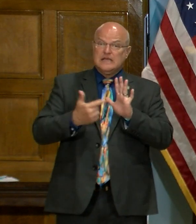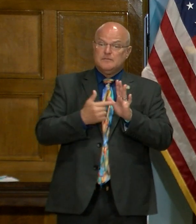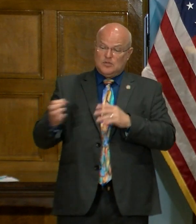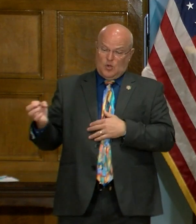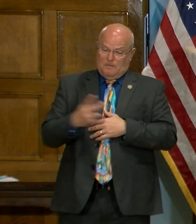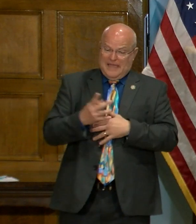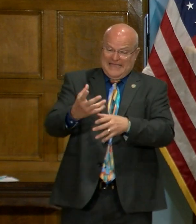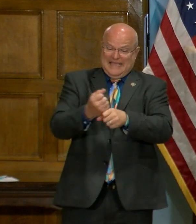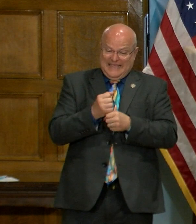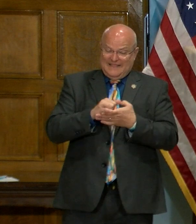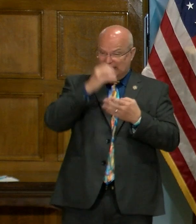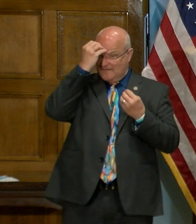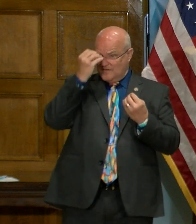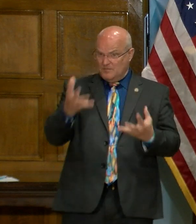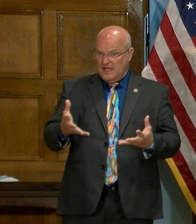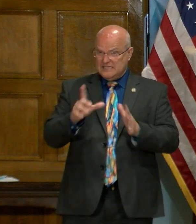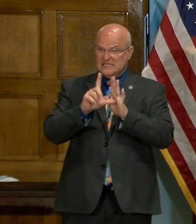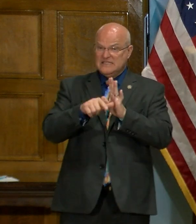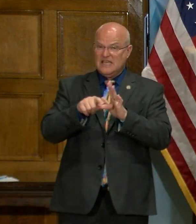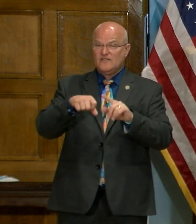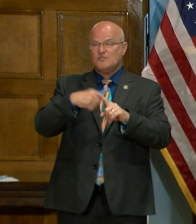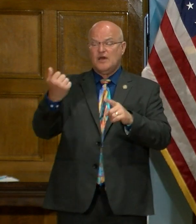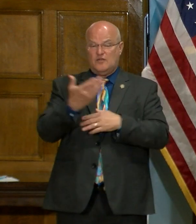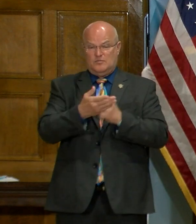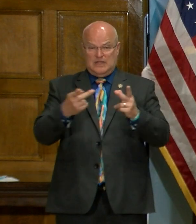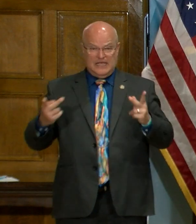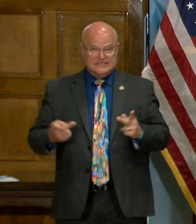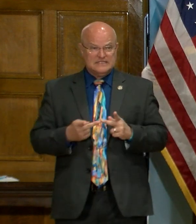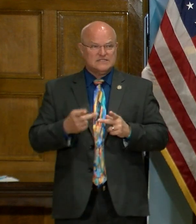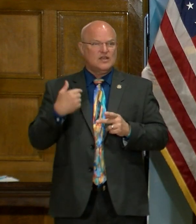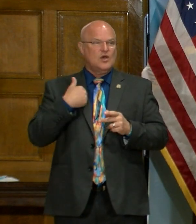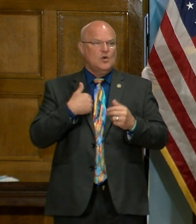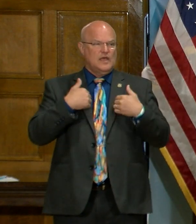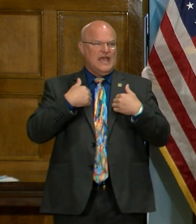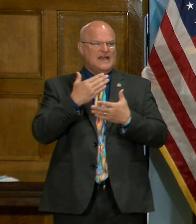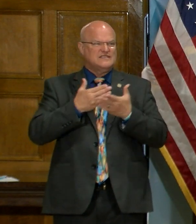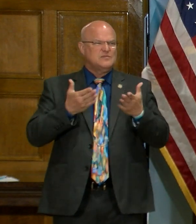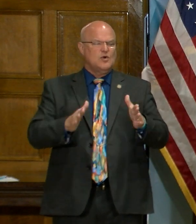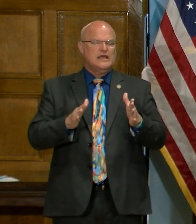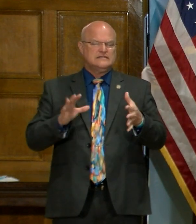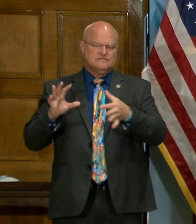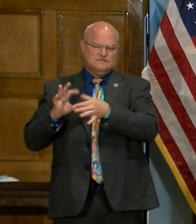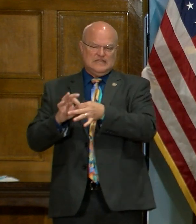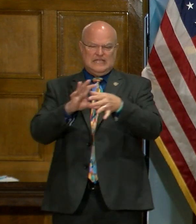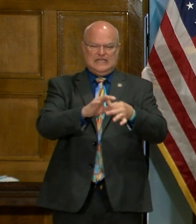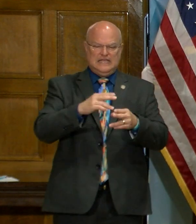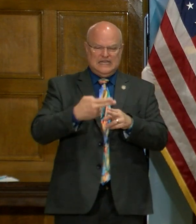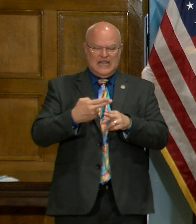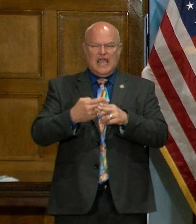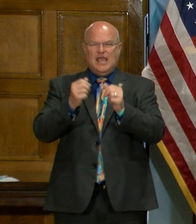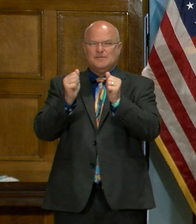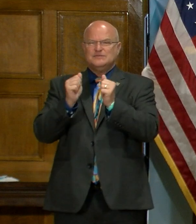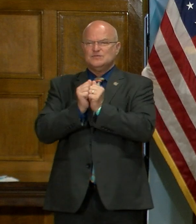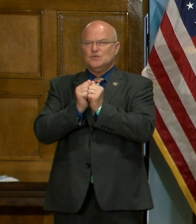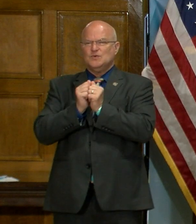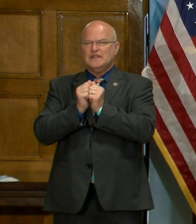to go back and get that information later from other sources. We've got some ways of linking names with